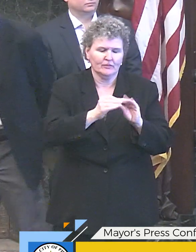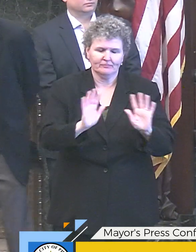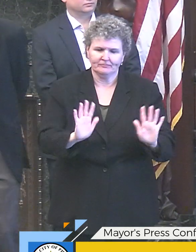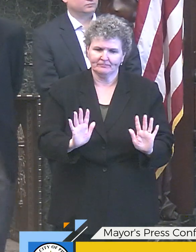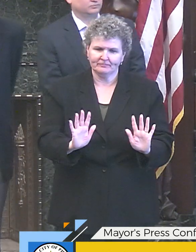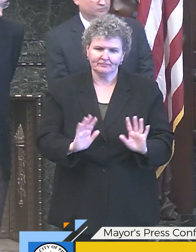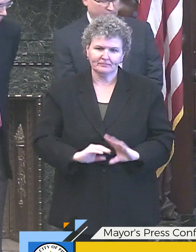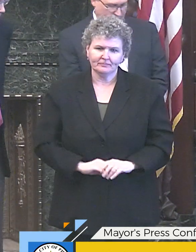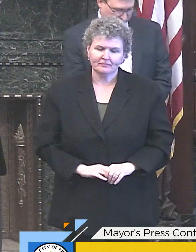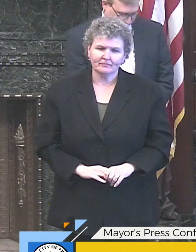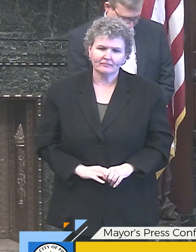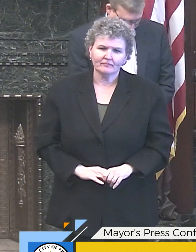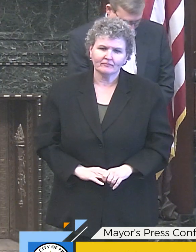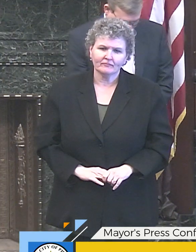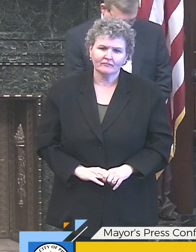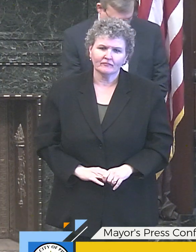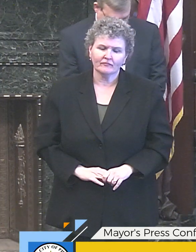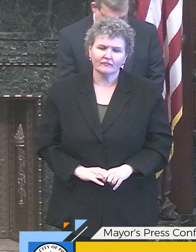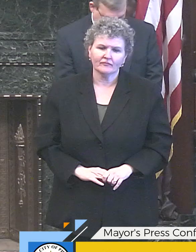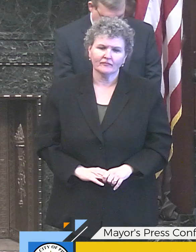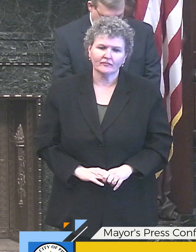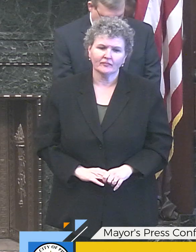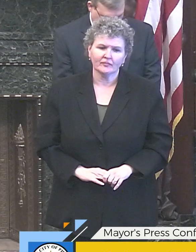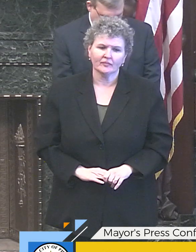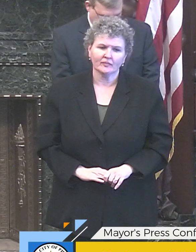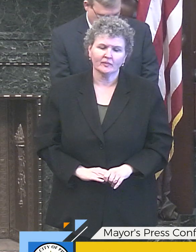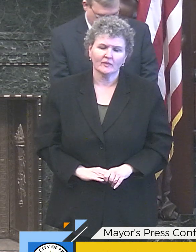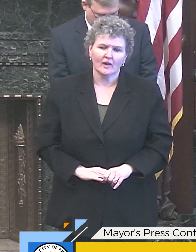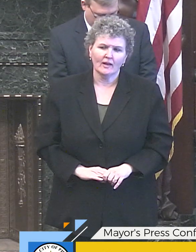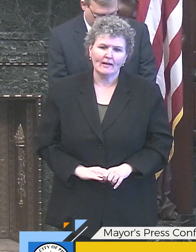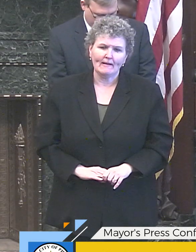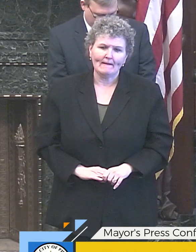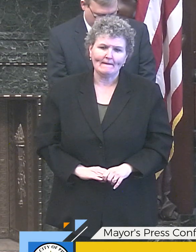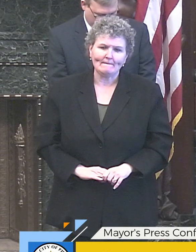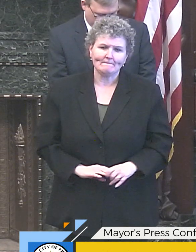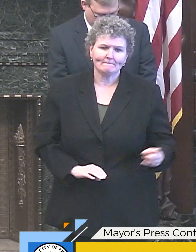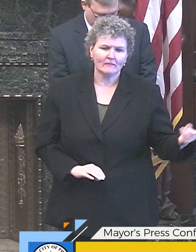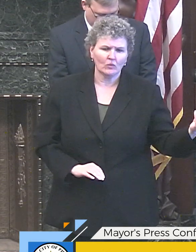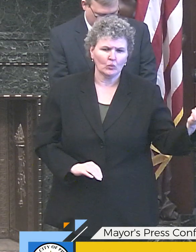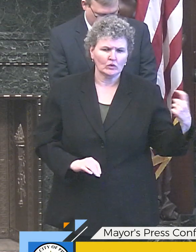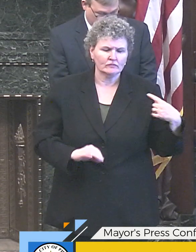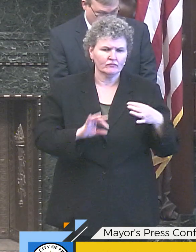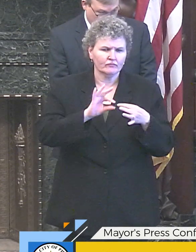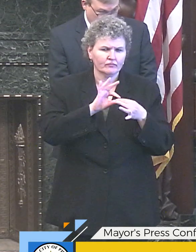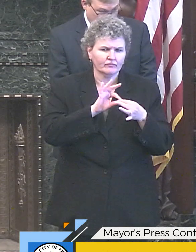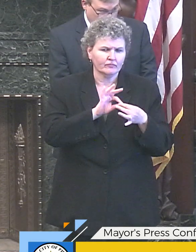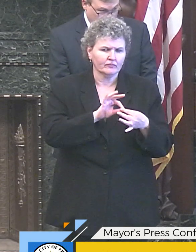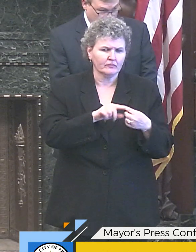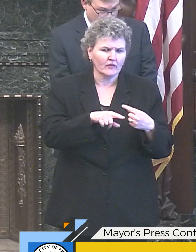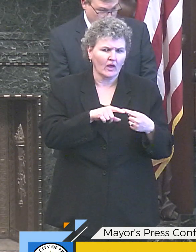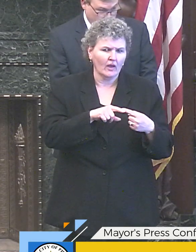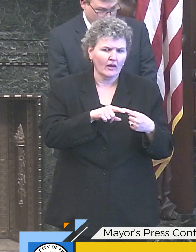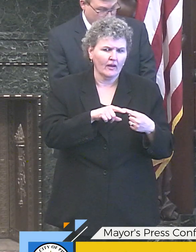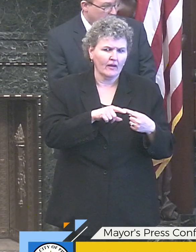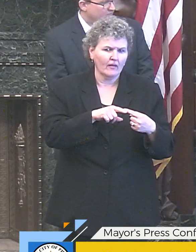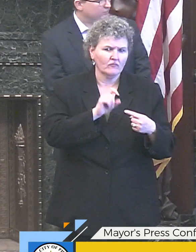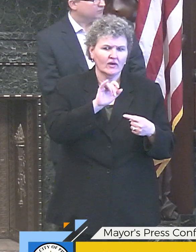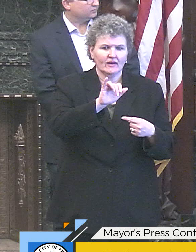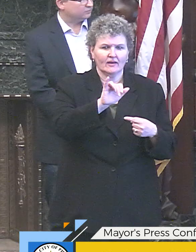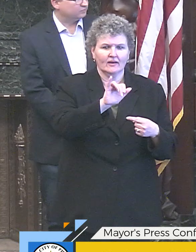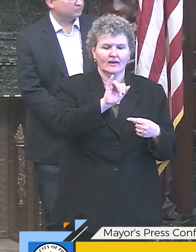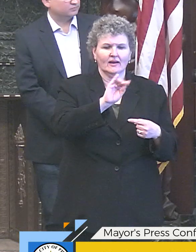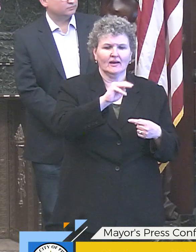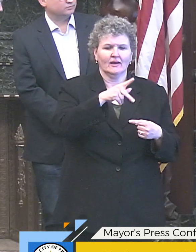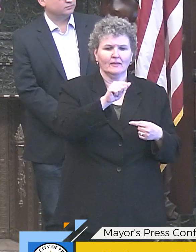Okay, thank you. And now we have a question from Perla Lara with Impacto Media. And I'd like to